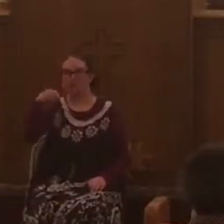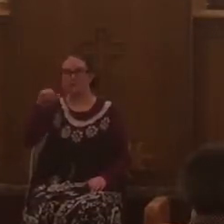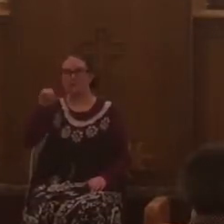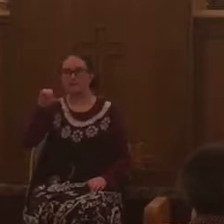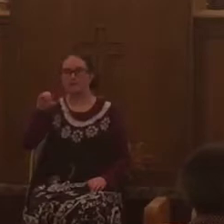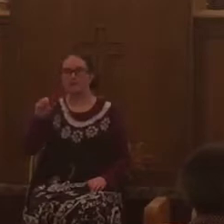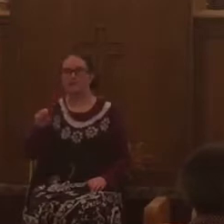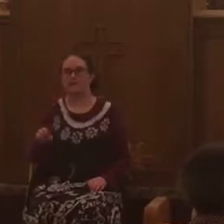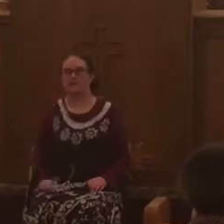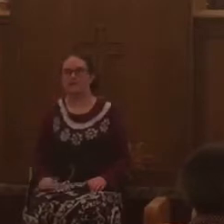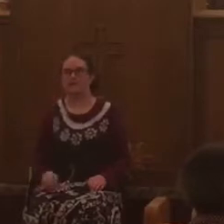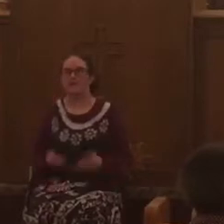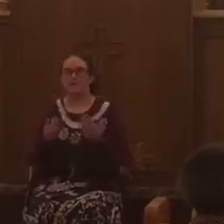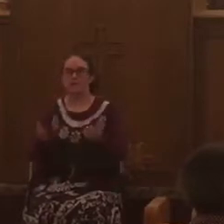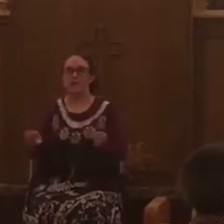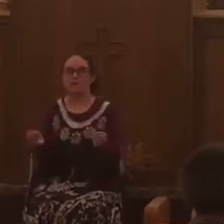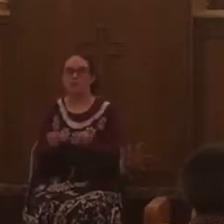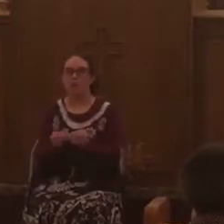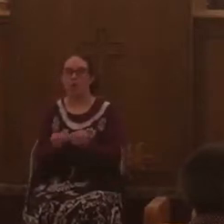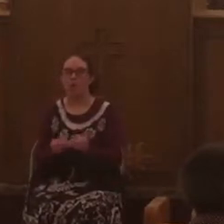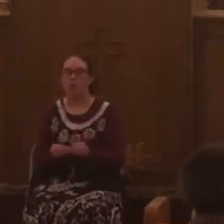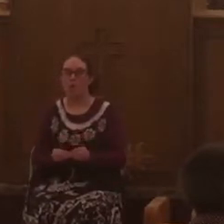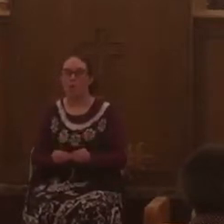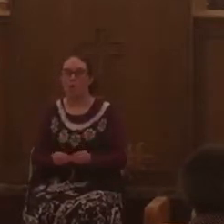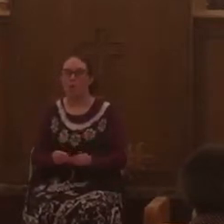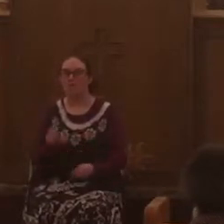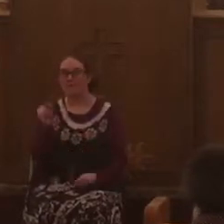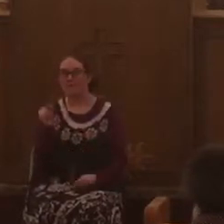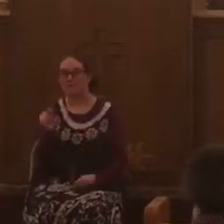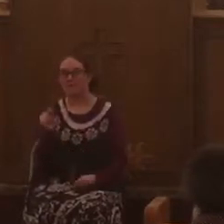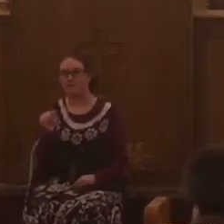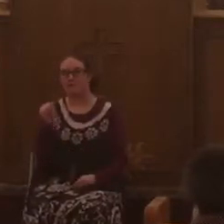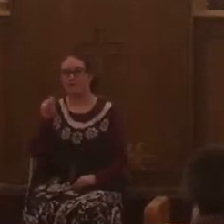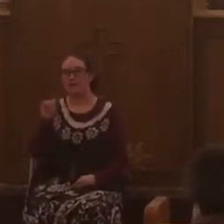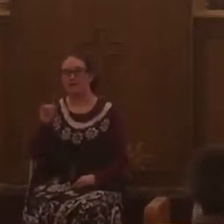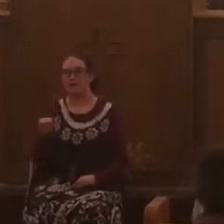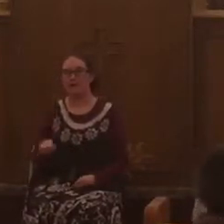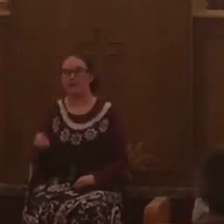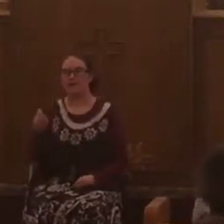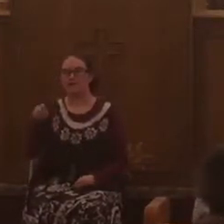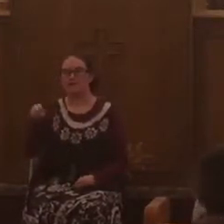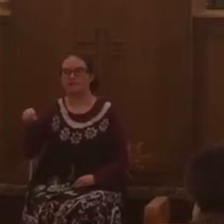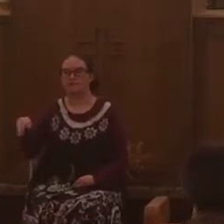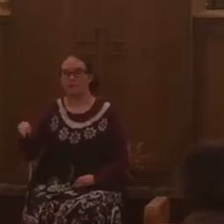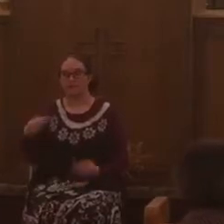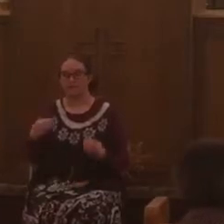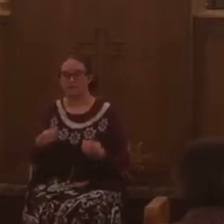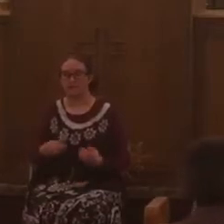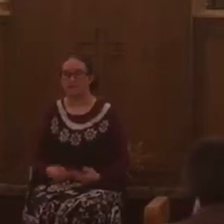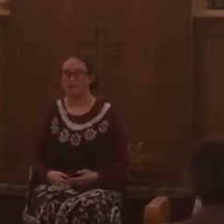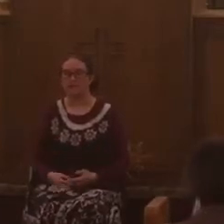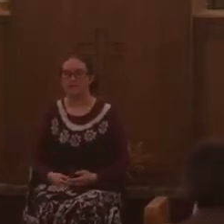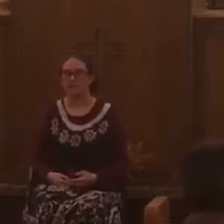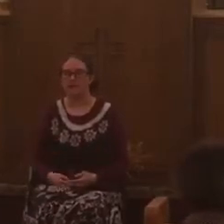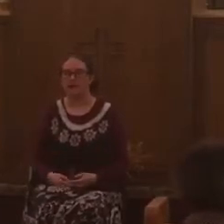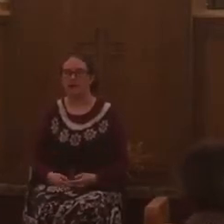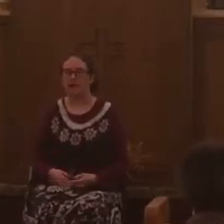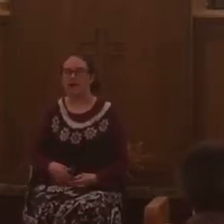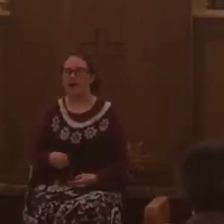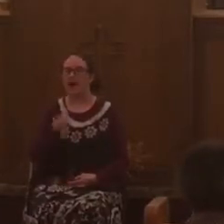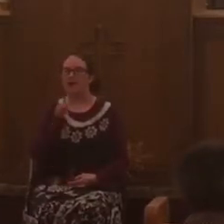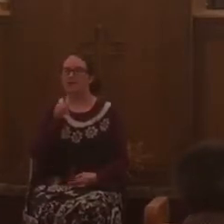she's got more demons on the street now than ever has been. And because of that, amen, more and more people,